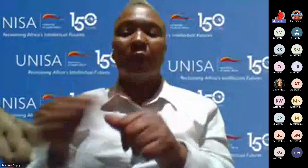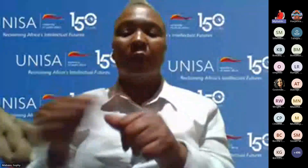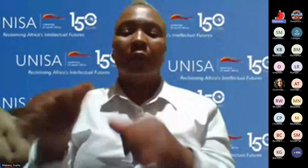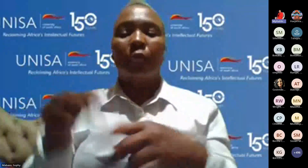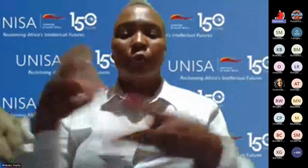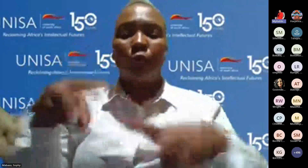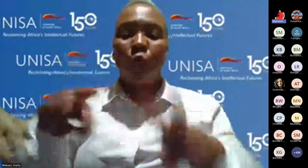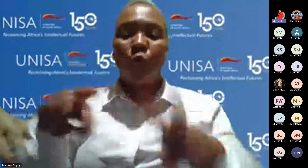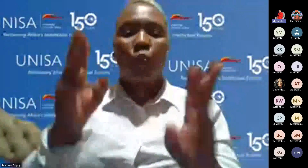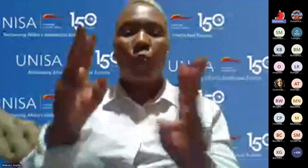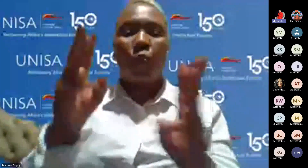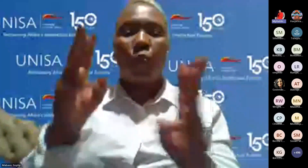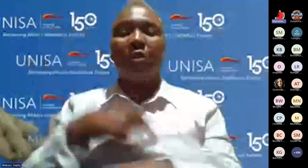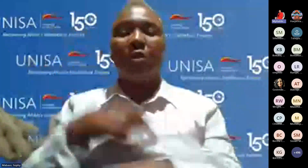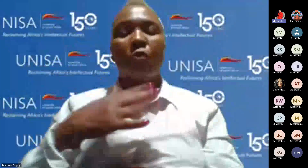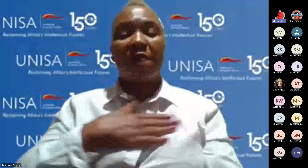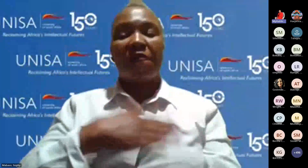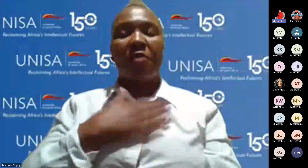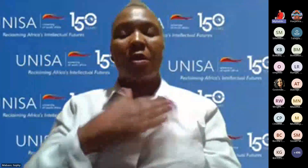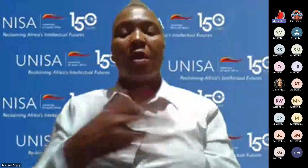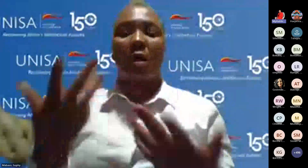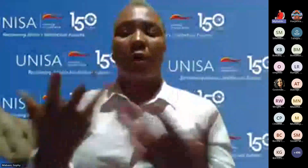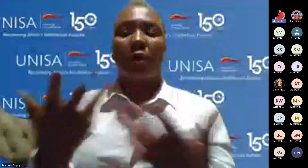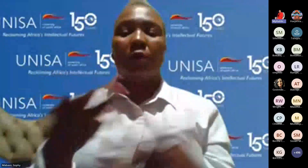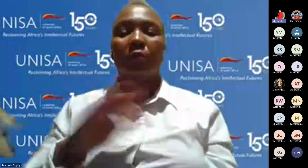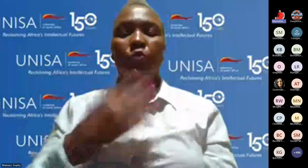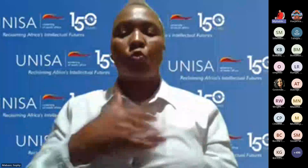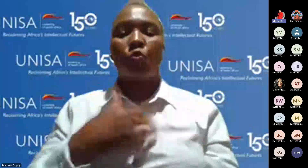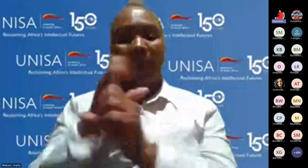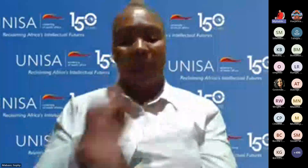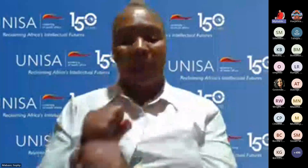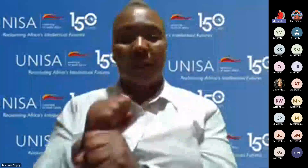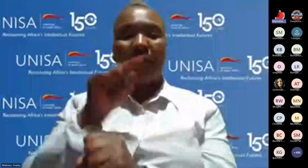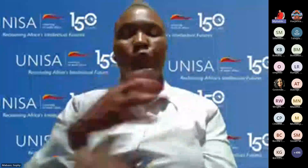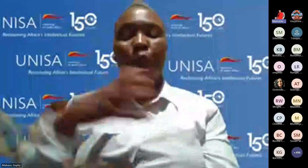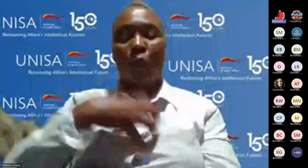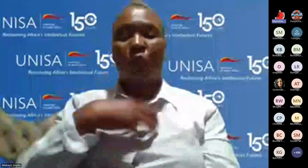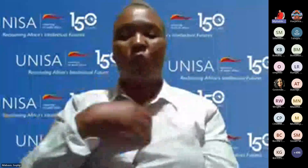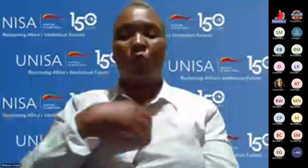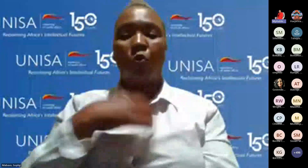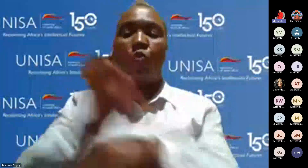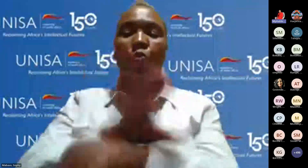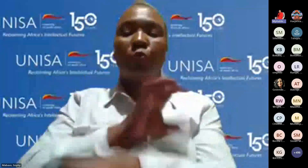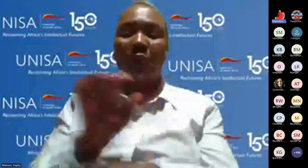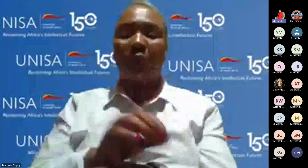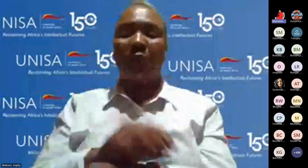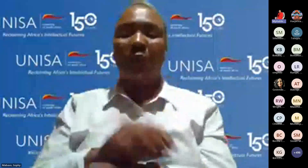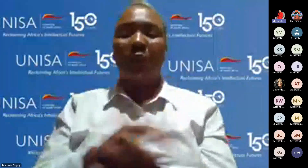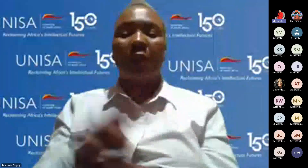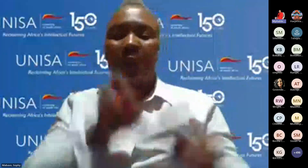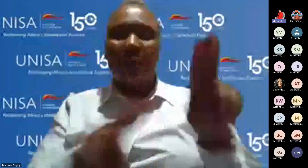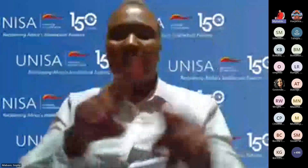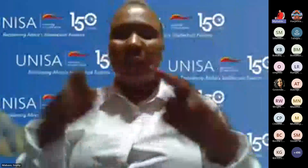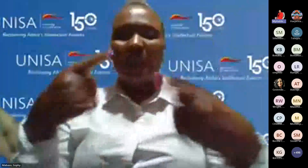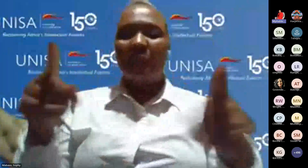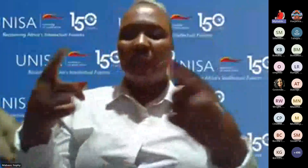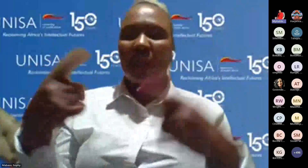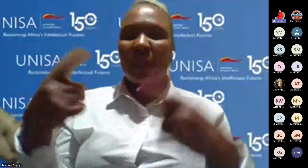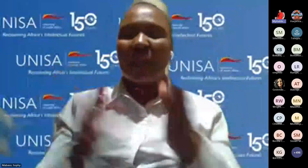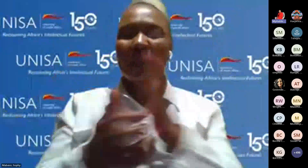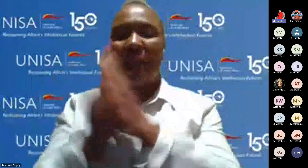option. But if you feel like you want to keep them on your computer and then you navigate different sites